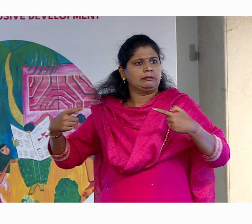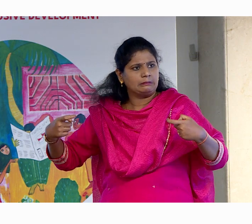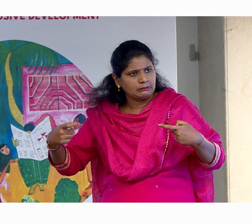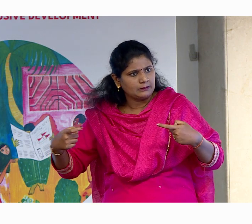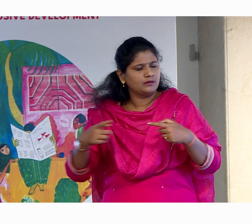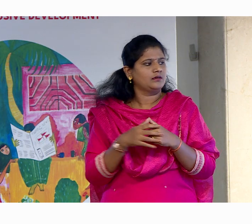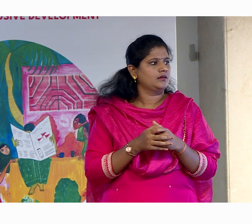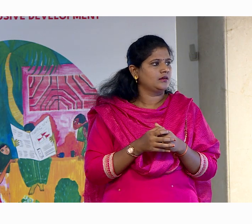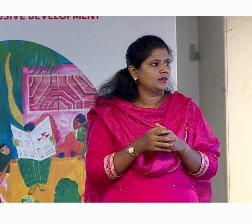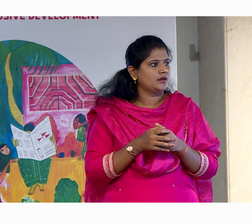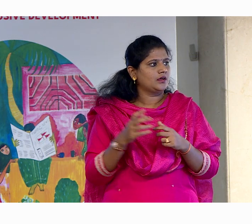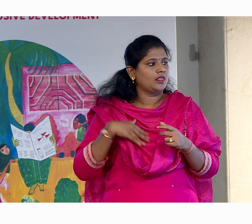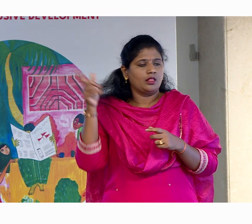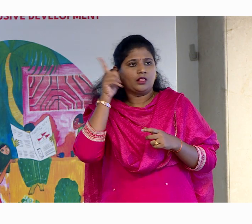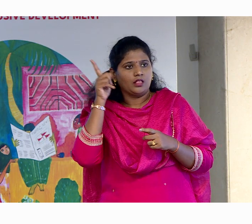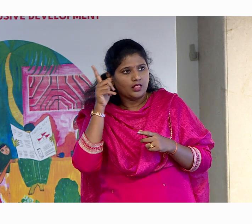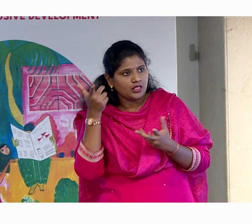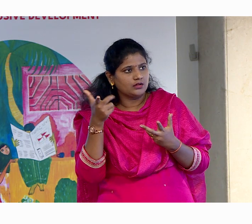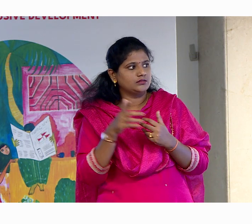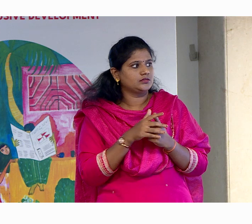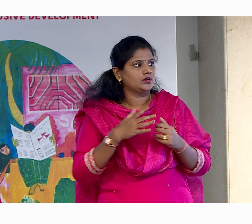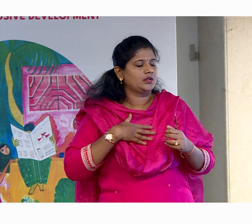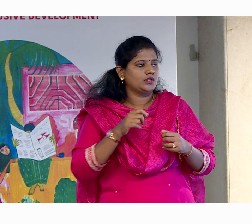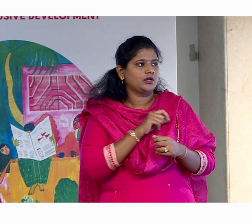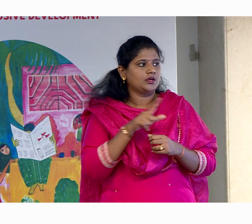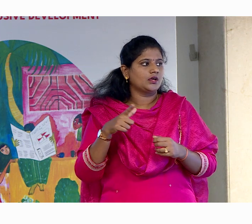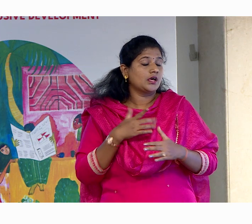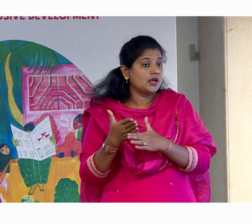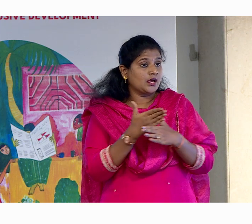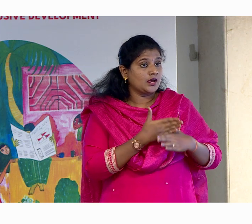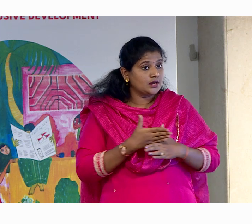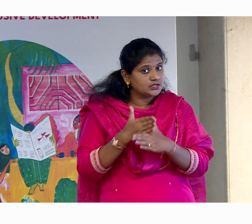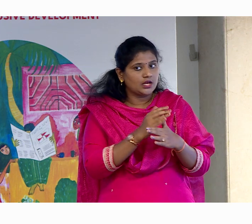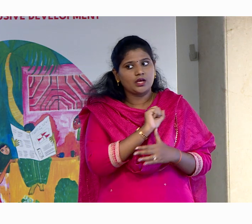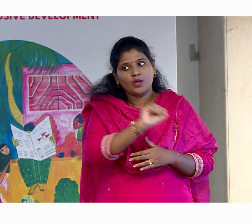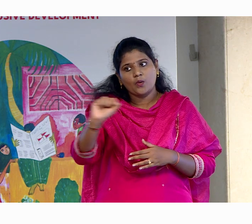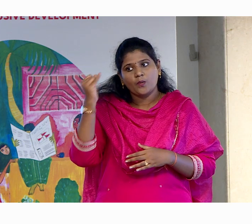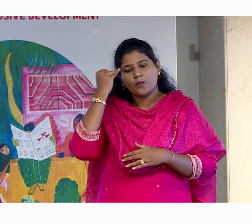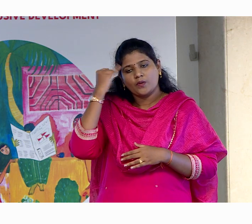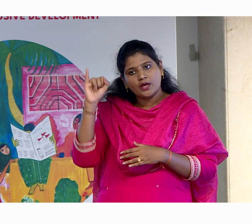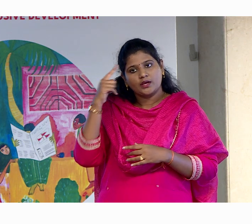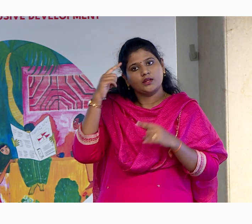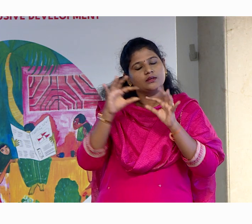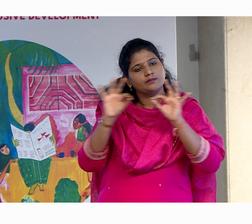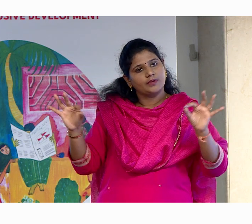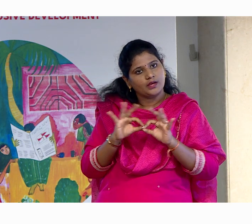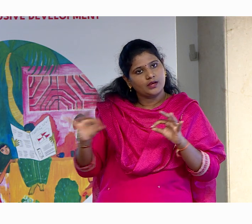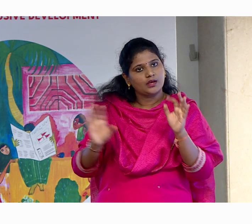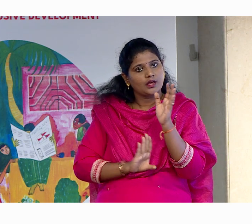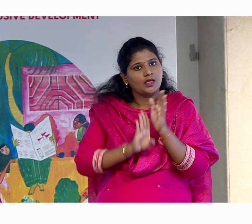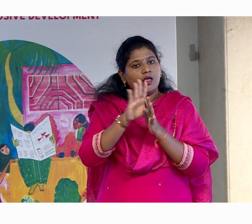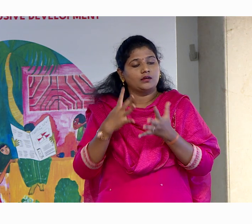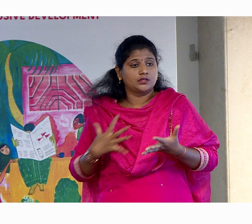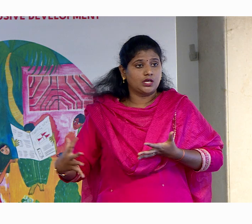around, listening to consultants, going to lectures, they were sharing their ideas and their Mindlines to develop what was the